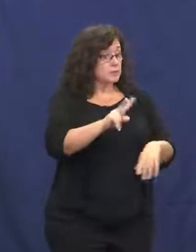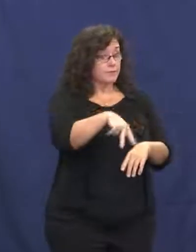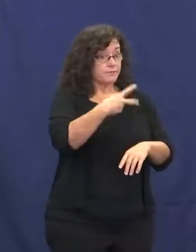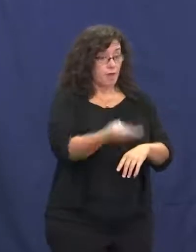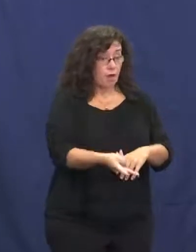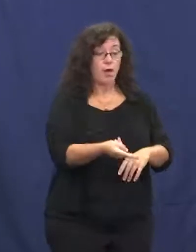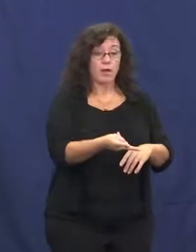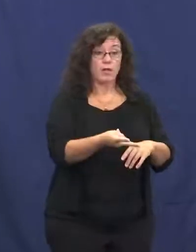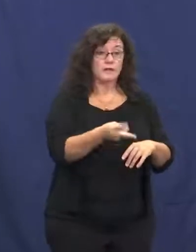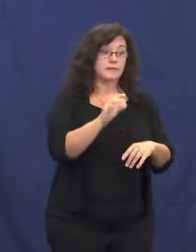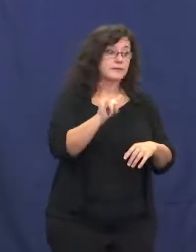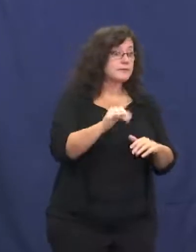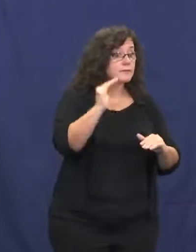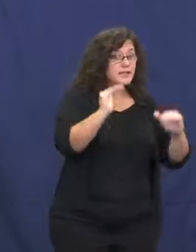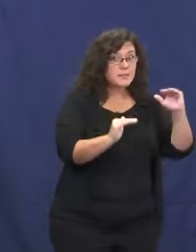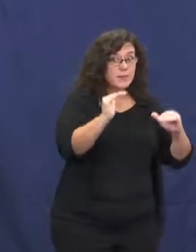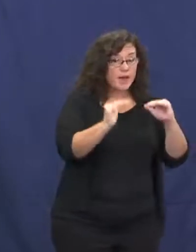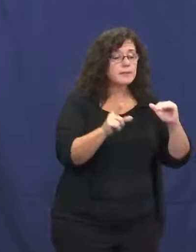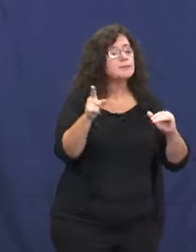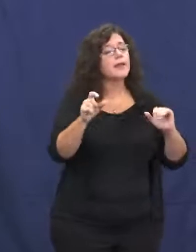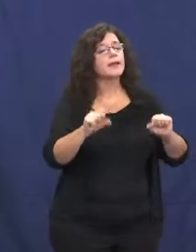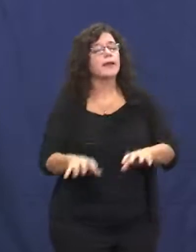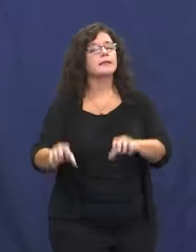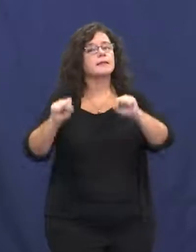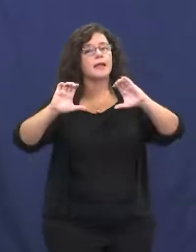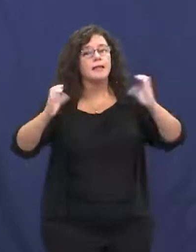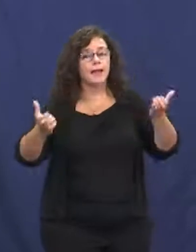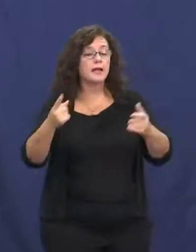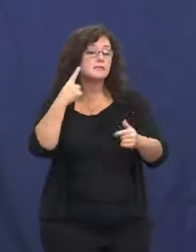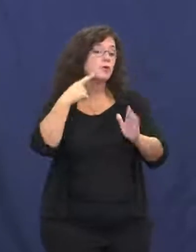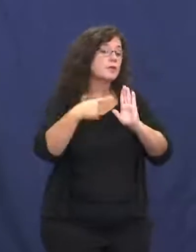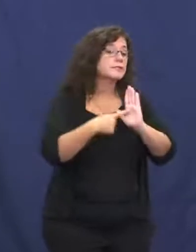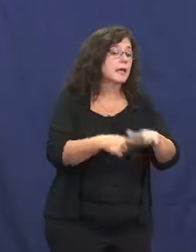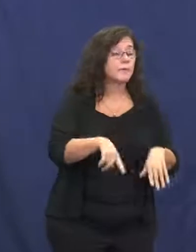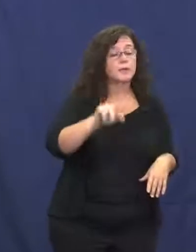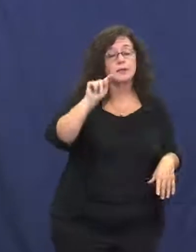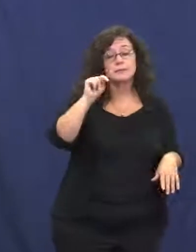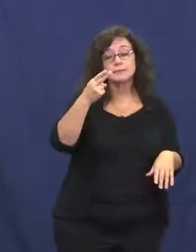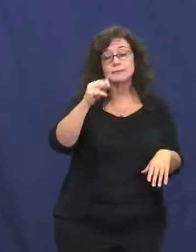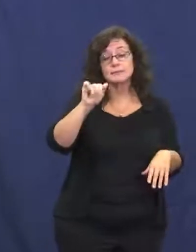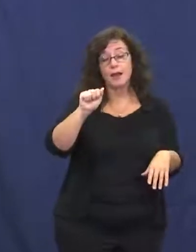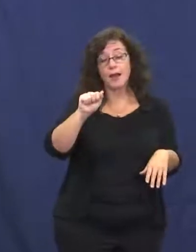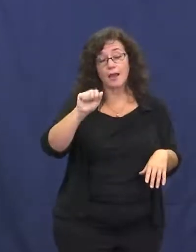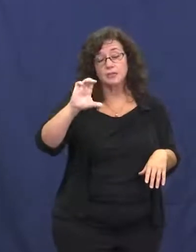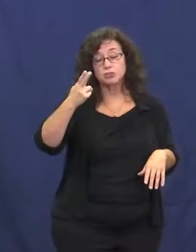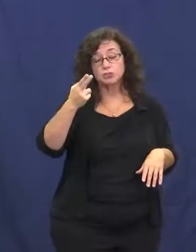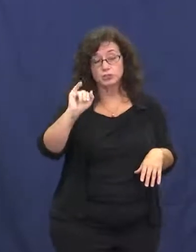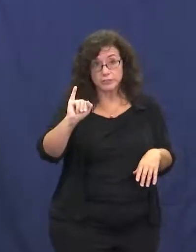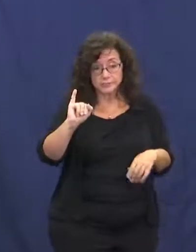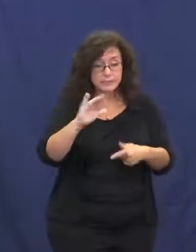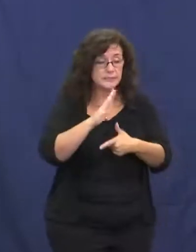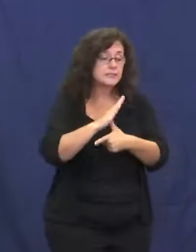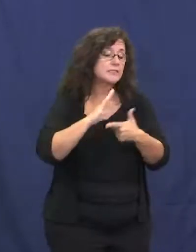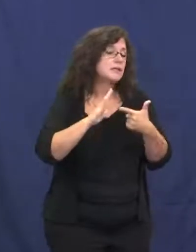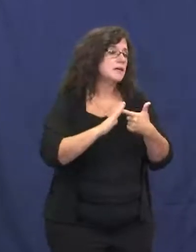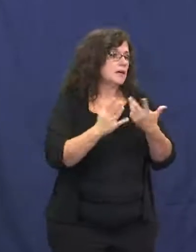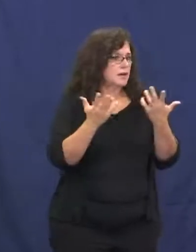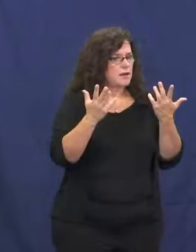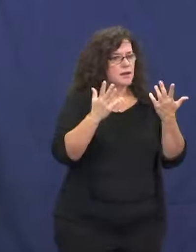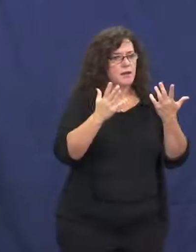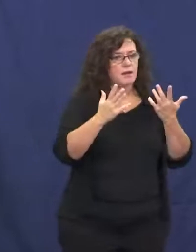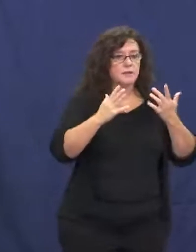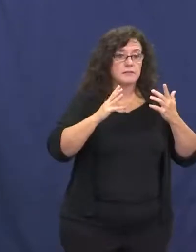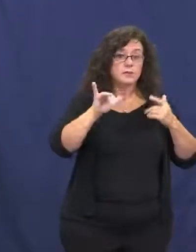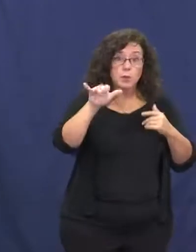Balance, Tai Chi, Walk with Ease, and Stepping On. And all these have been evidence-based such that they've been tried and true,